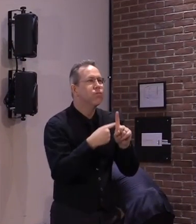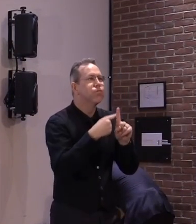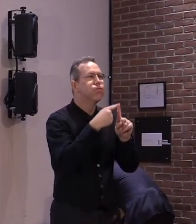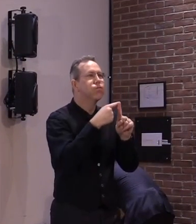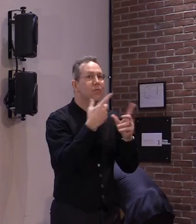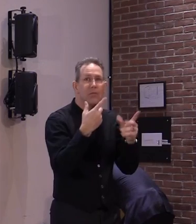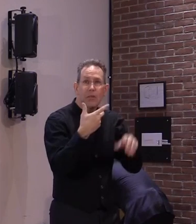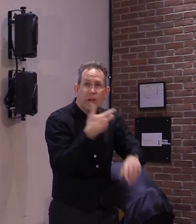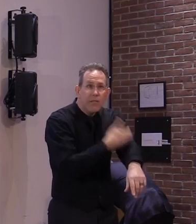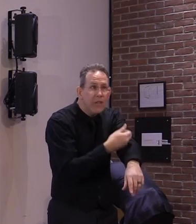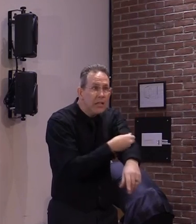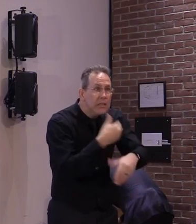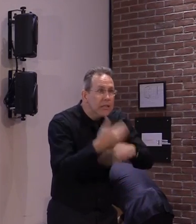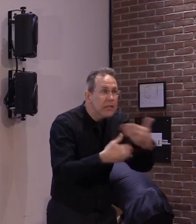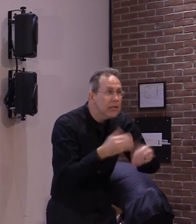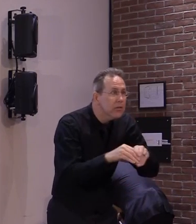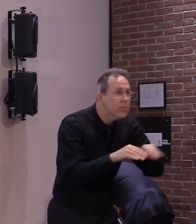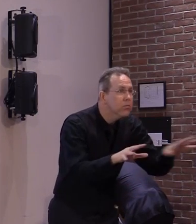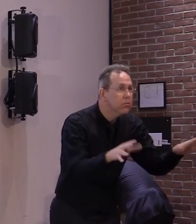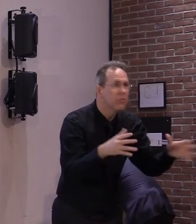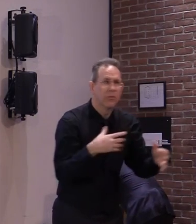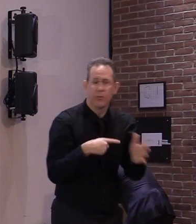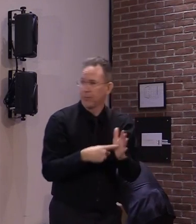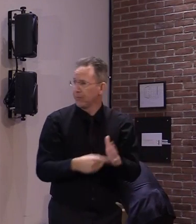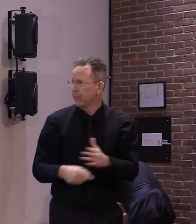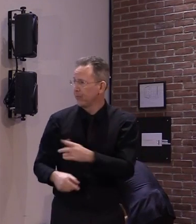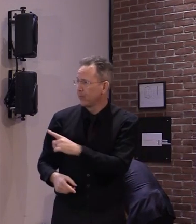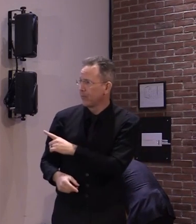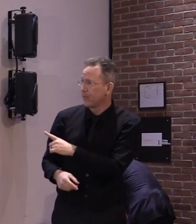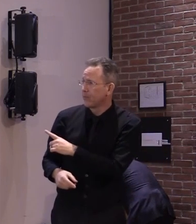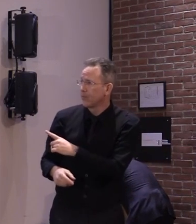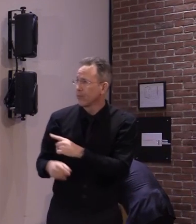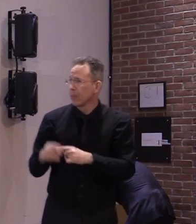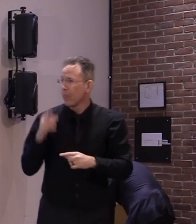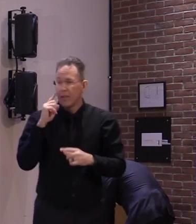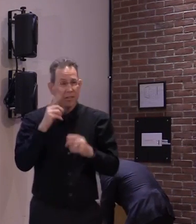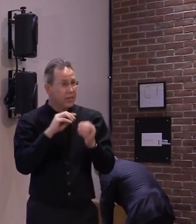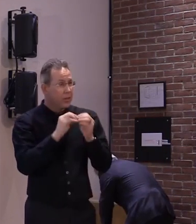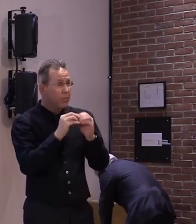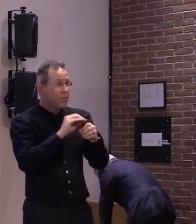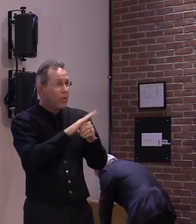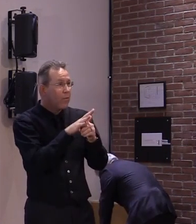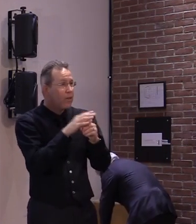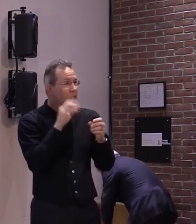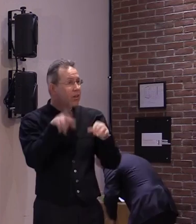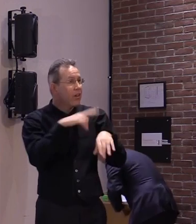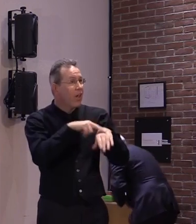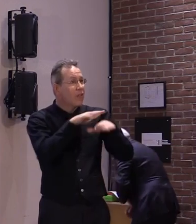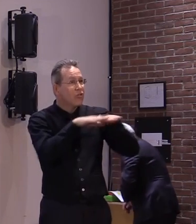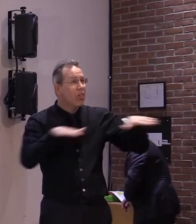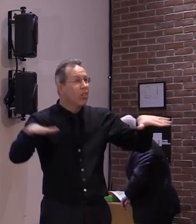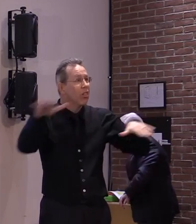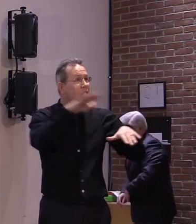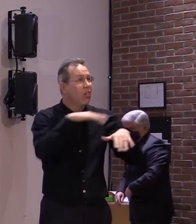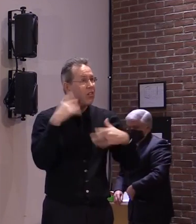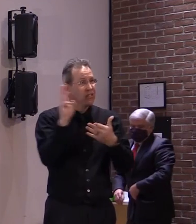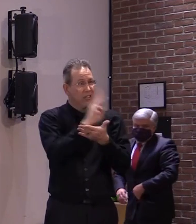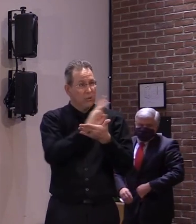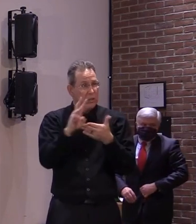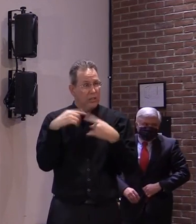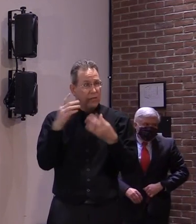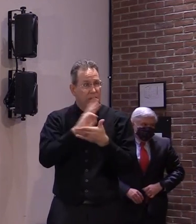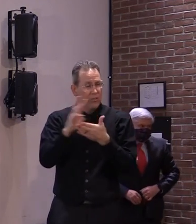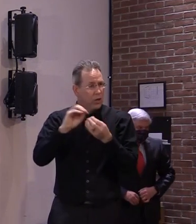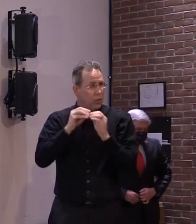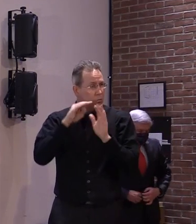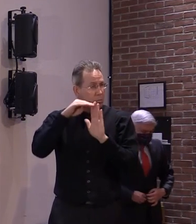The U.S. has now seen 7 or 6 straight weeks of decreasing case growth, with the 7-day new case average